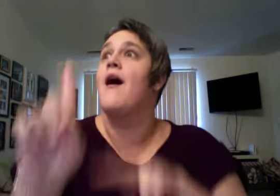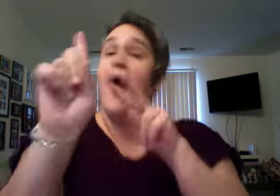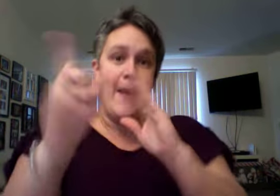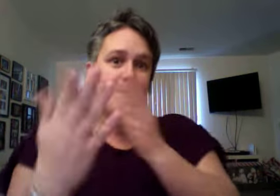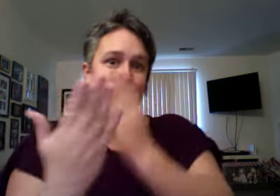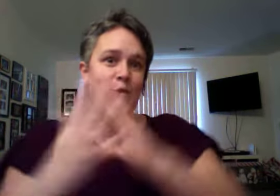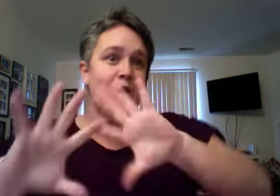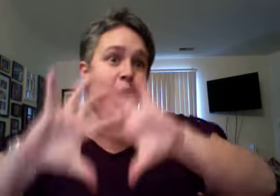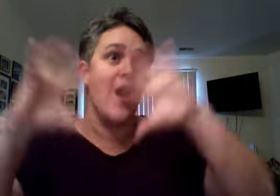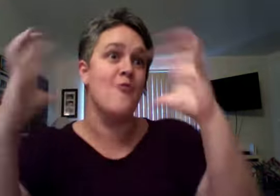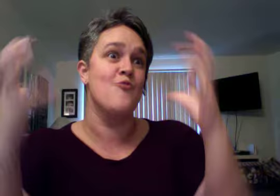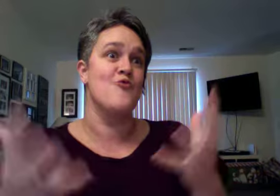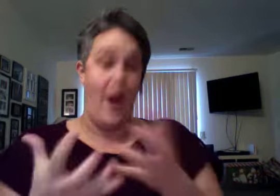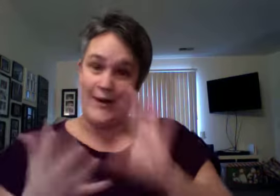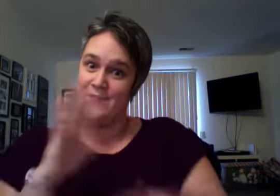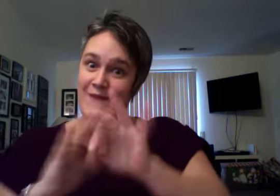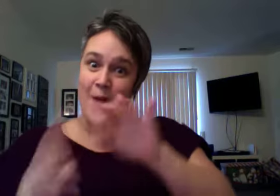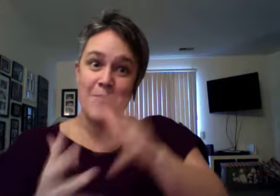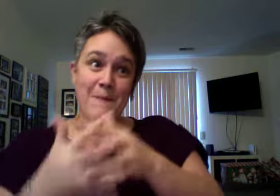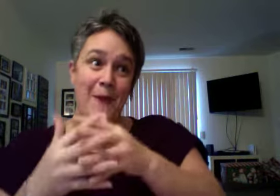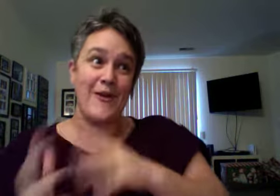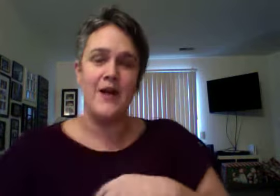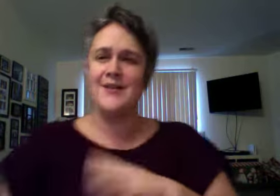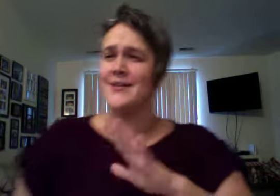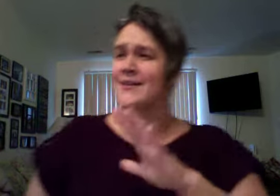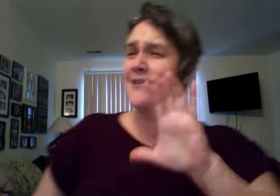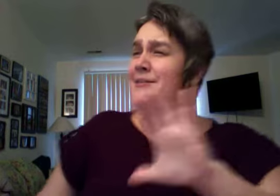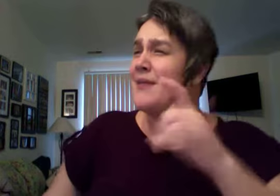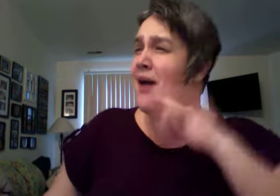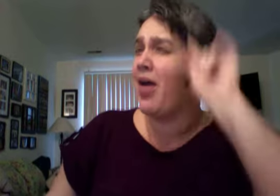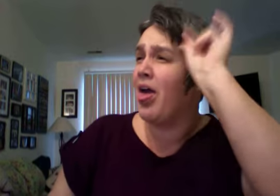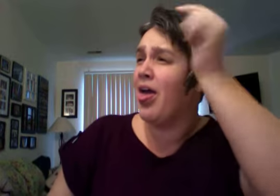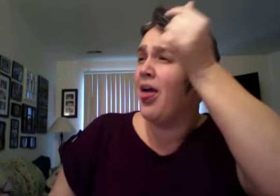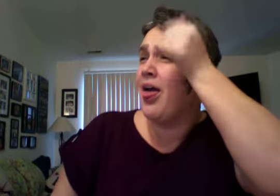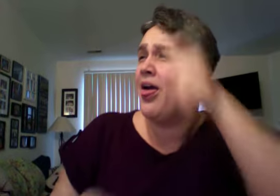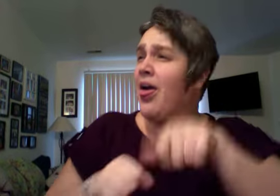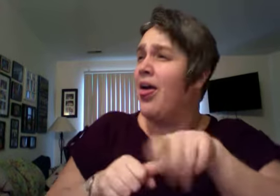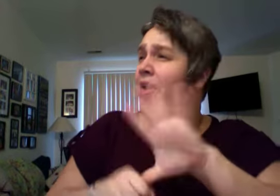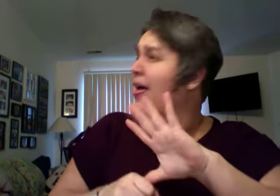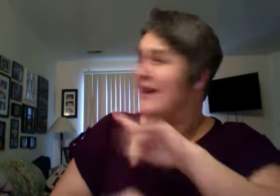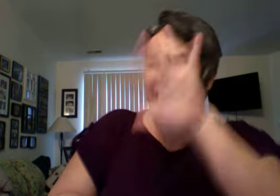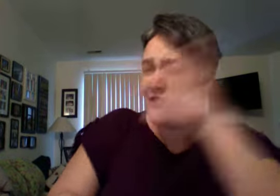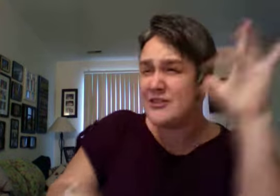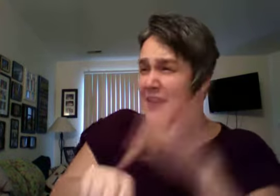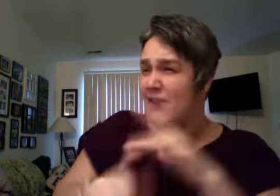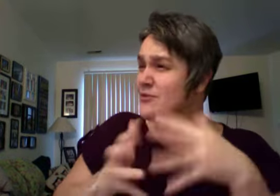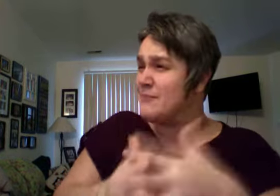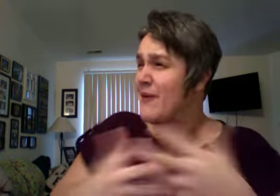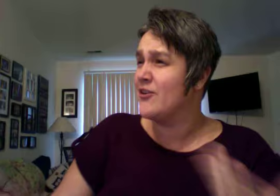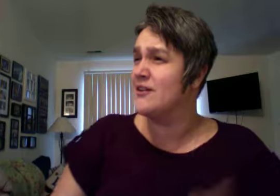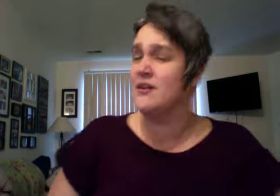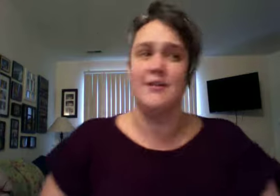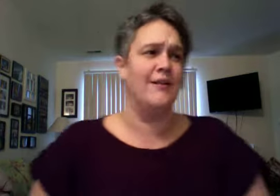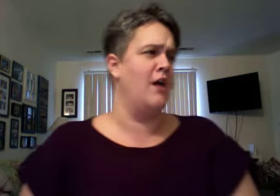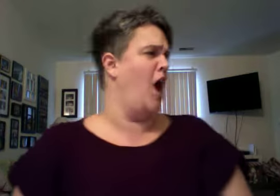round. Actually, Columbus was an incompetent buffoon who never even set foot in America. Hush, hush. We